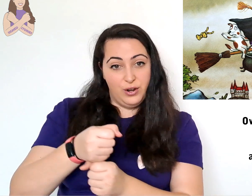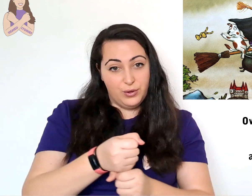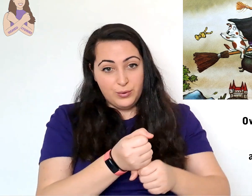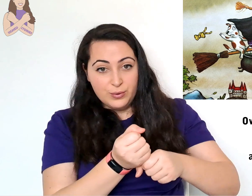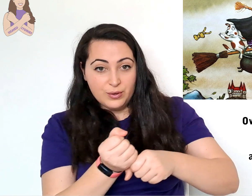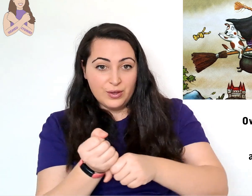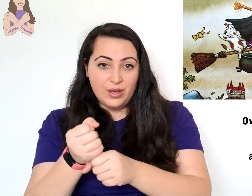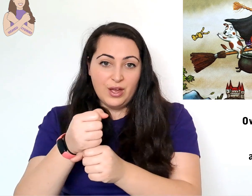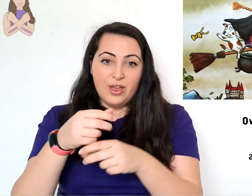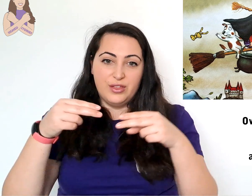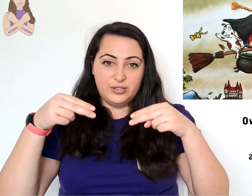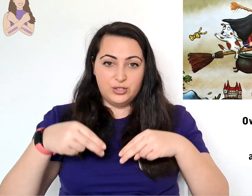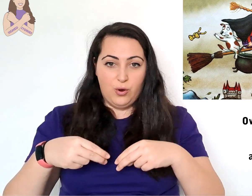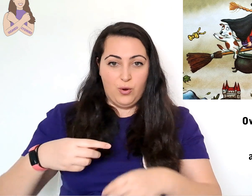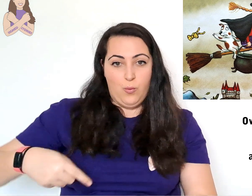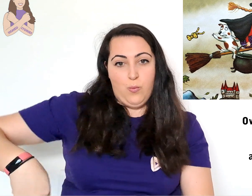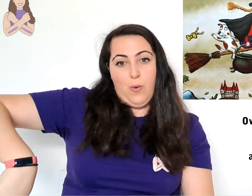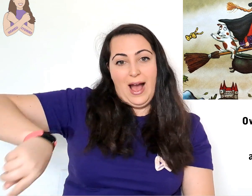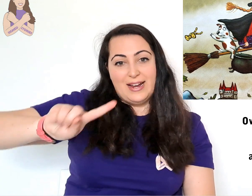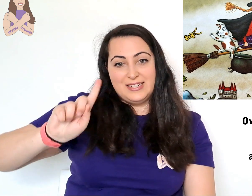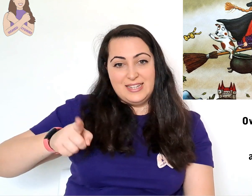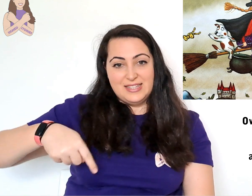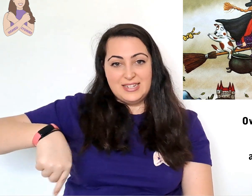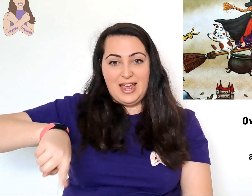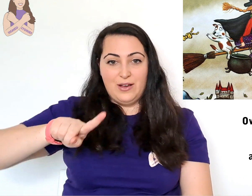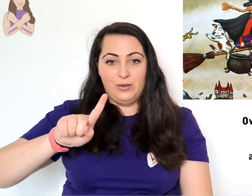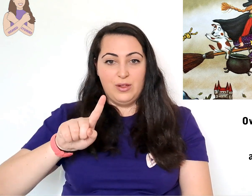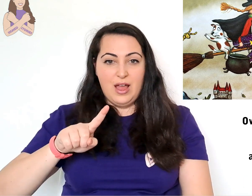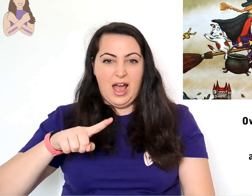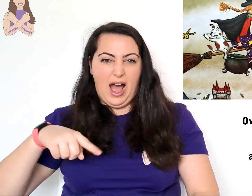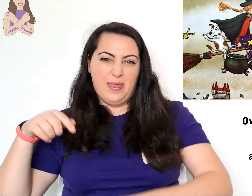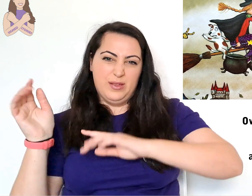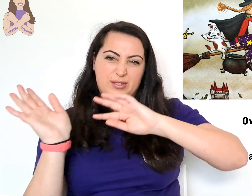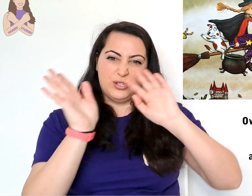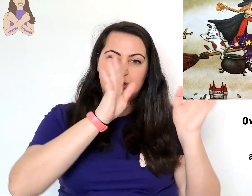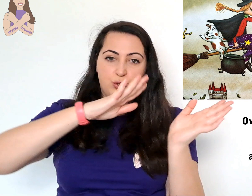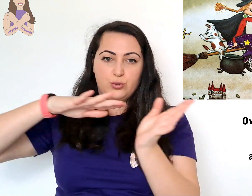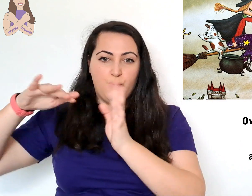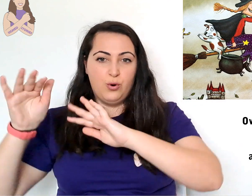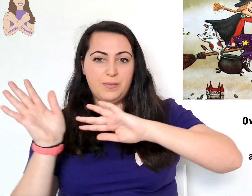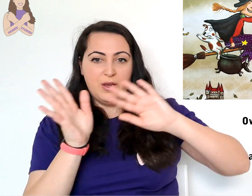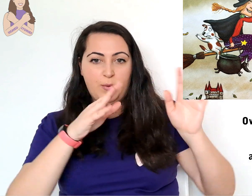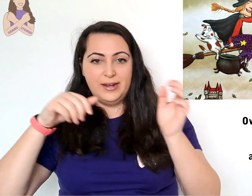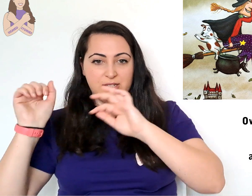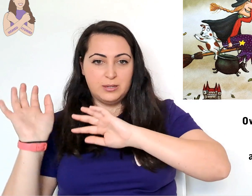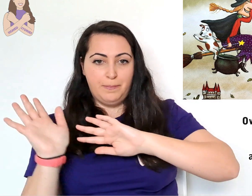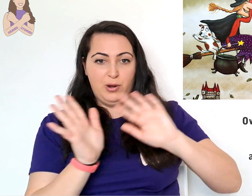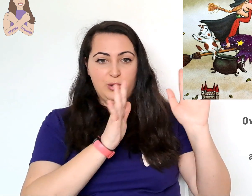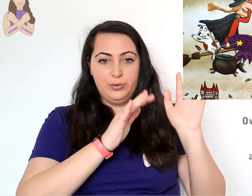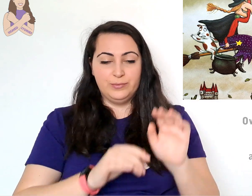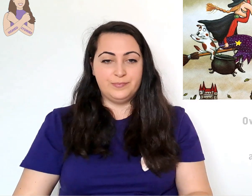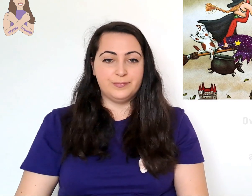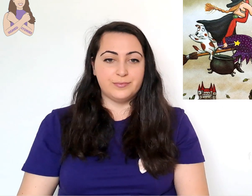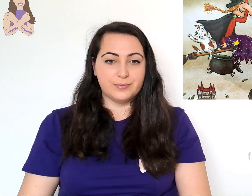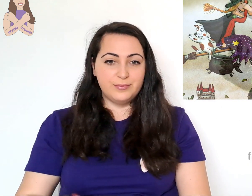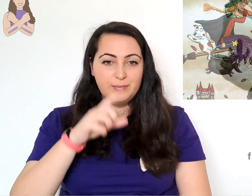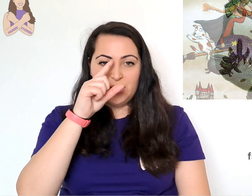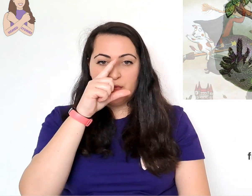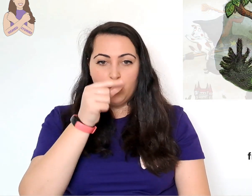flew. The dog wagged his tail and the stormy wind blew. The